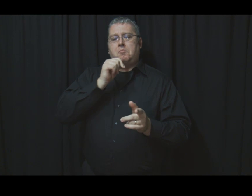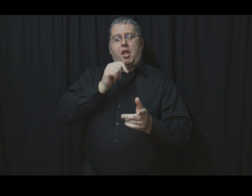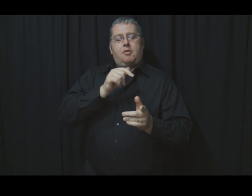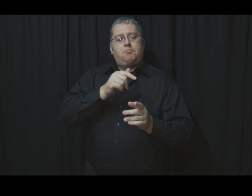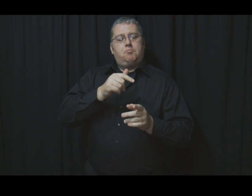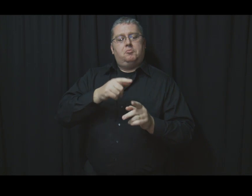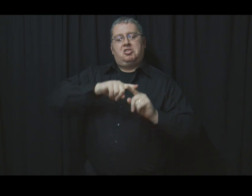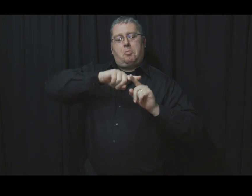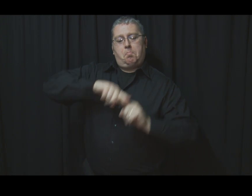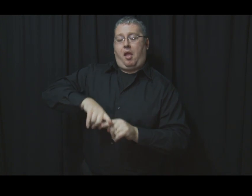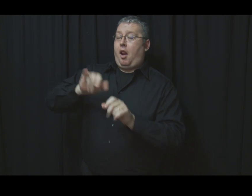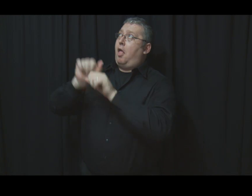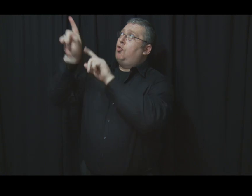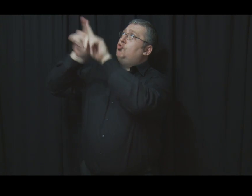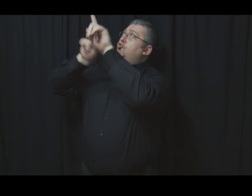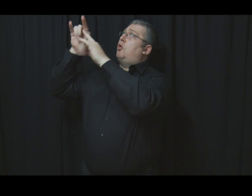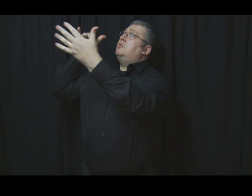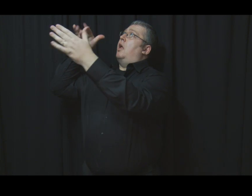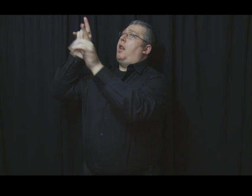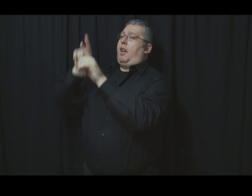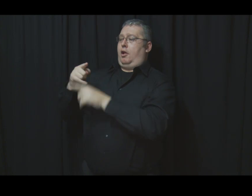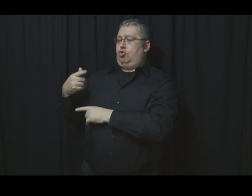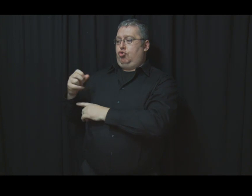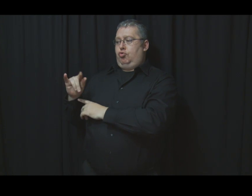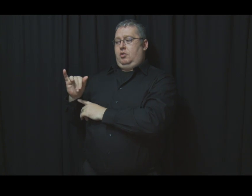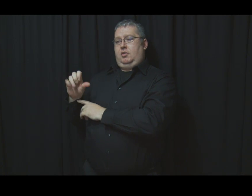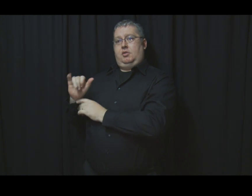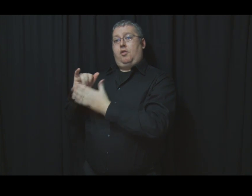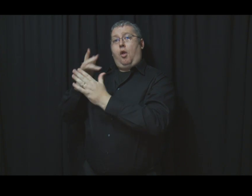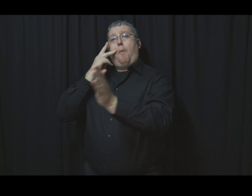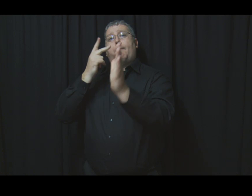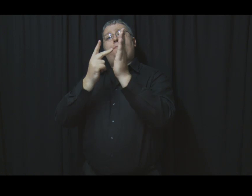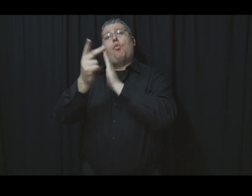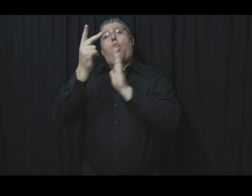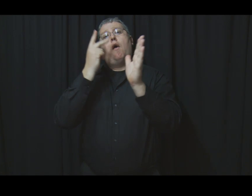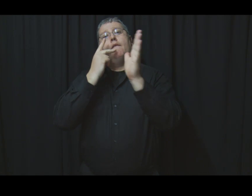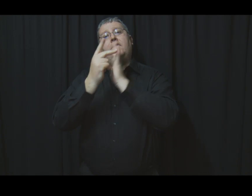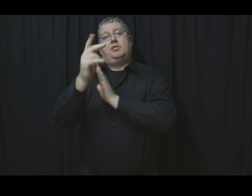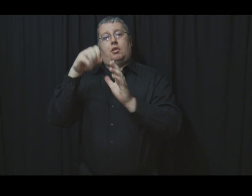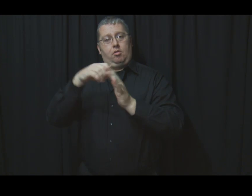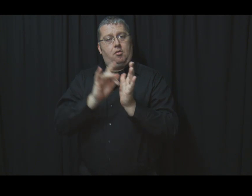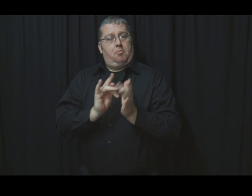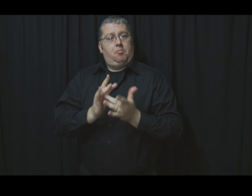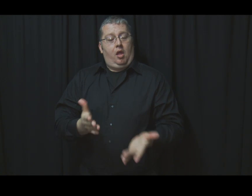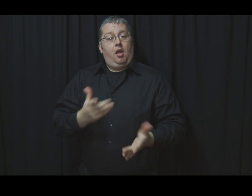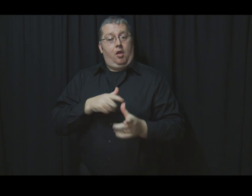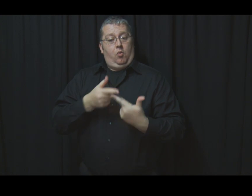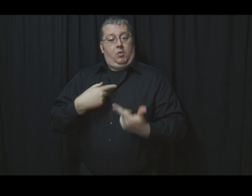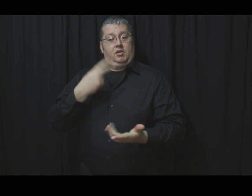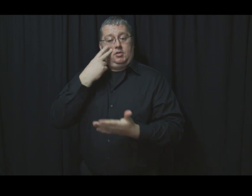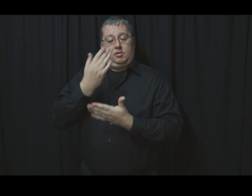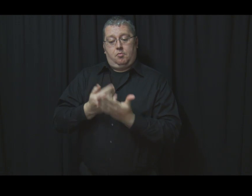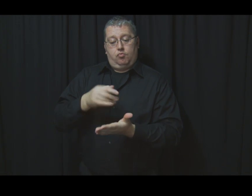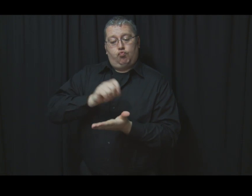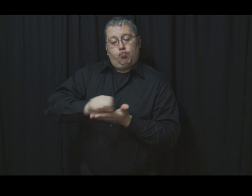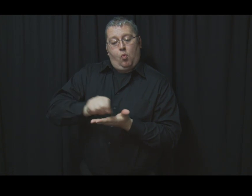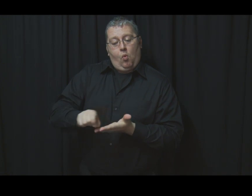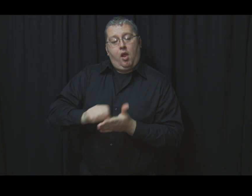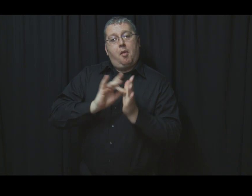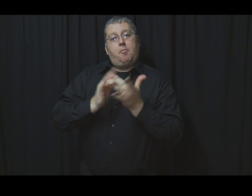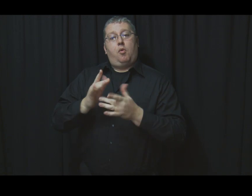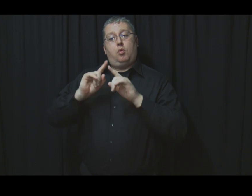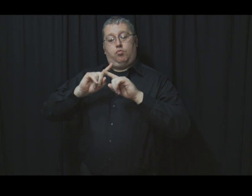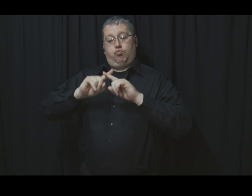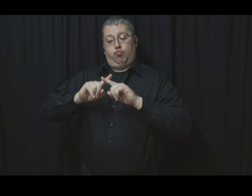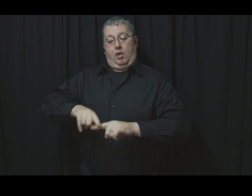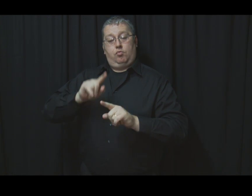that Genesis is. There's prophecy in the Bible. And there's literature in the Bible, concerning future events